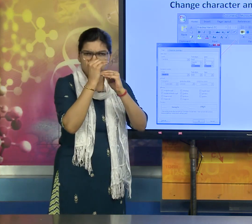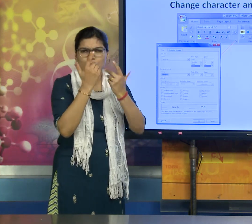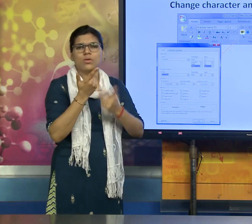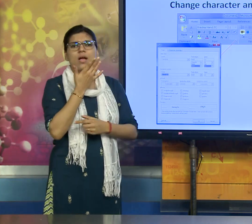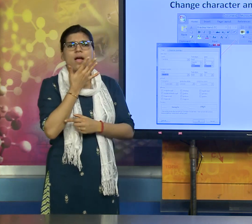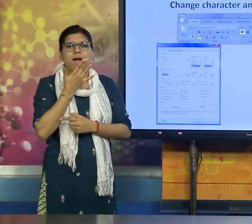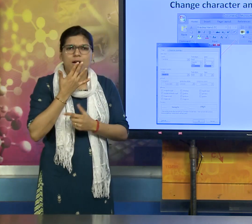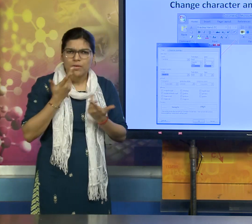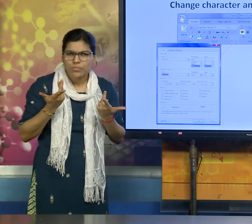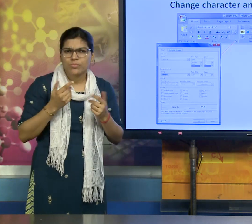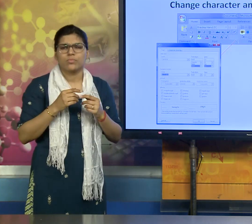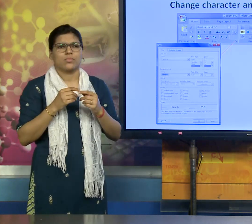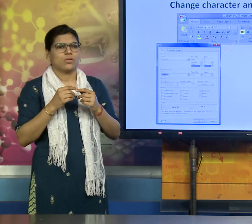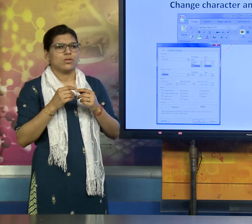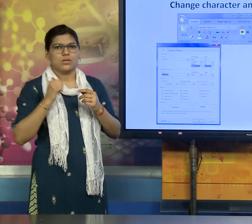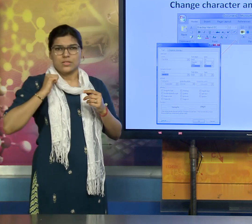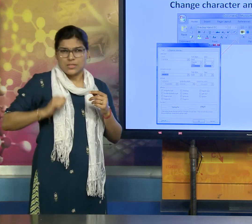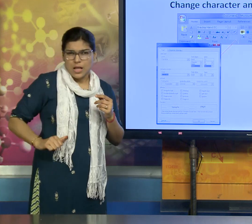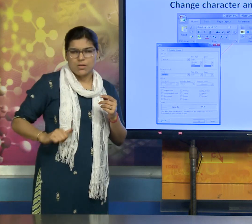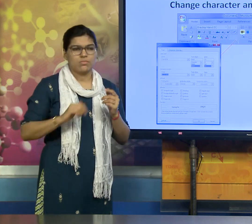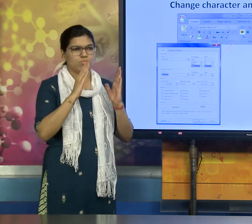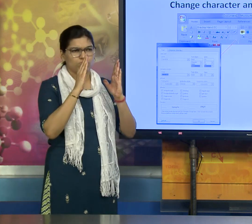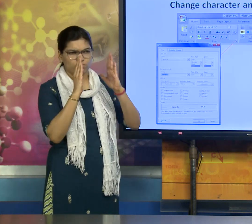the desired